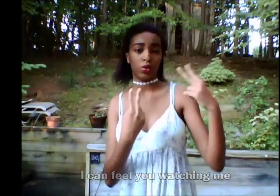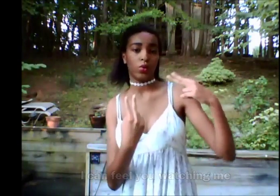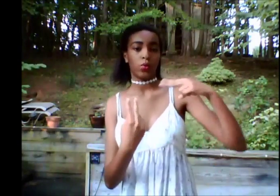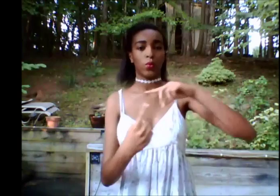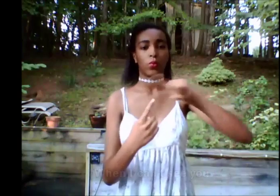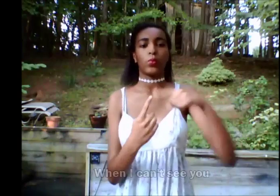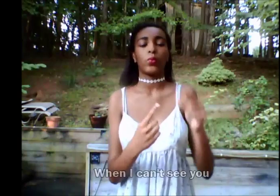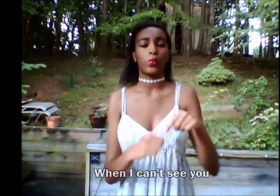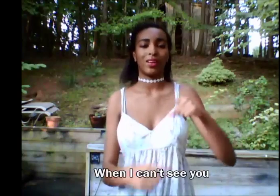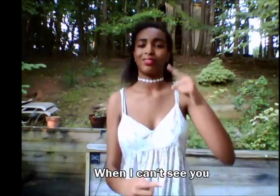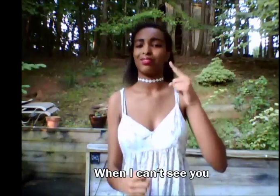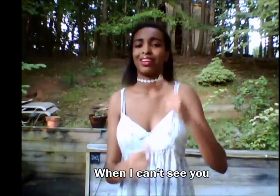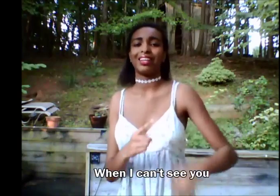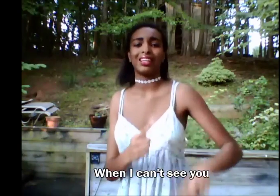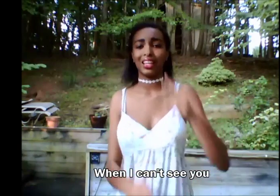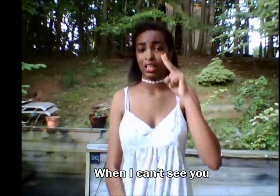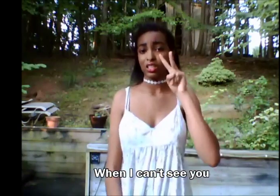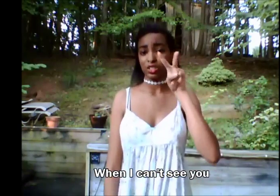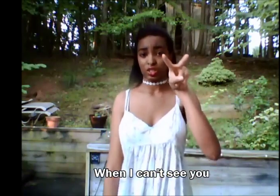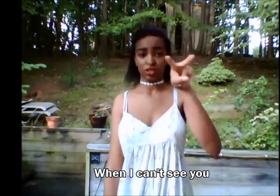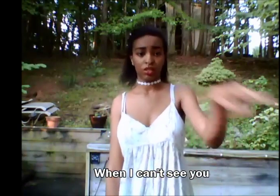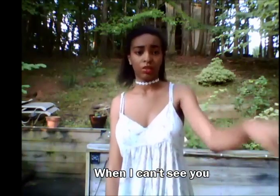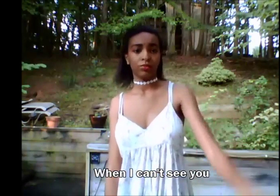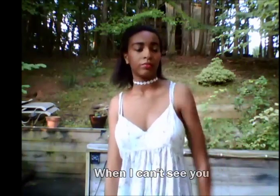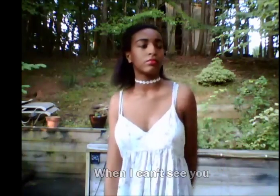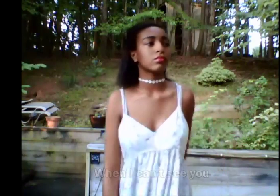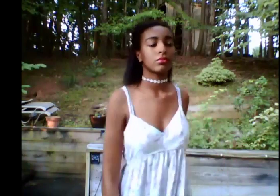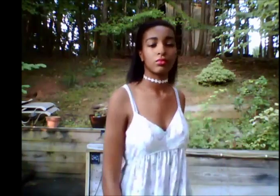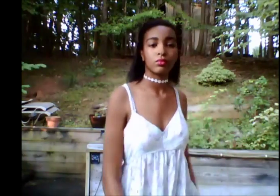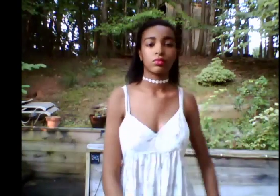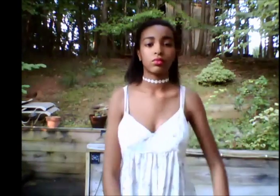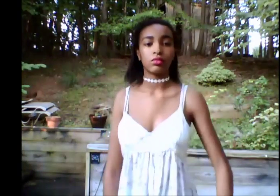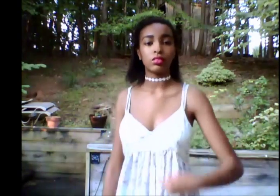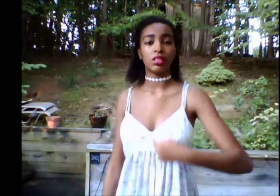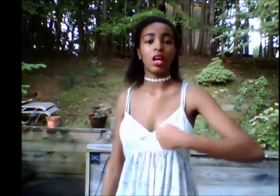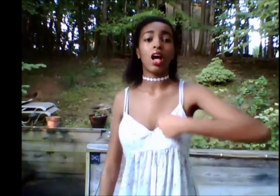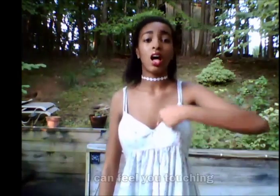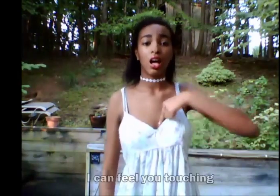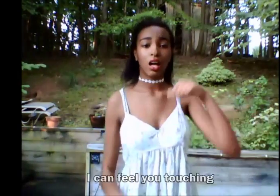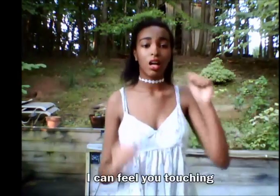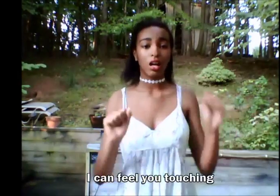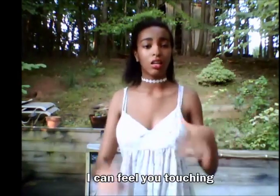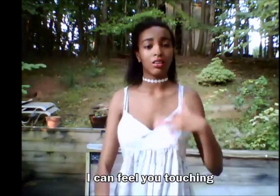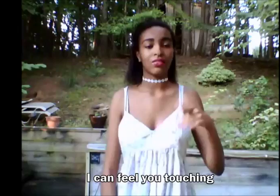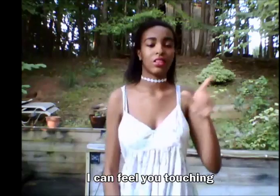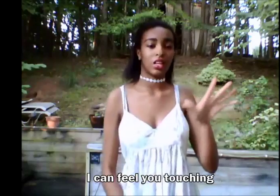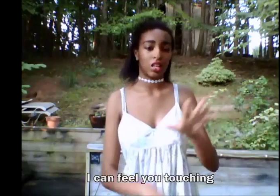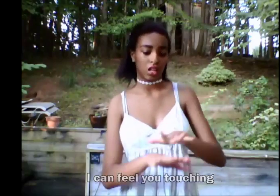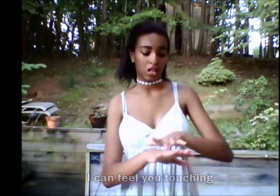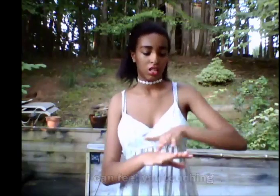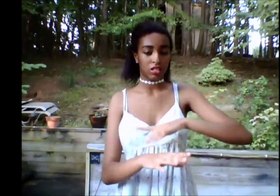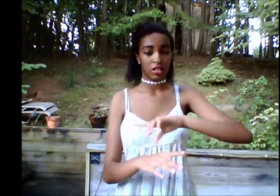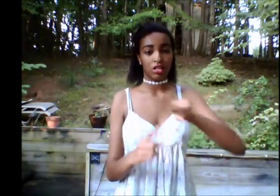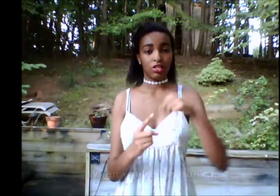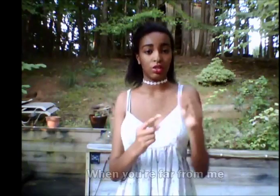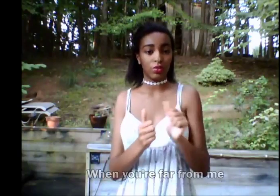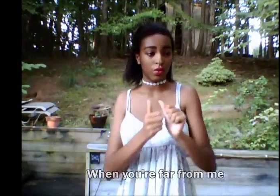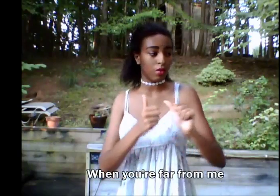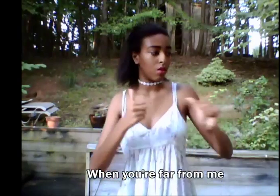Watching Even When You Know Where To Be Seen And I Can Feel You Touch It Even